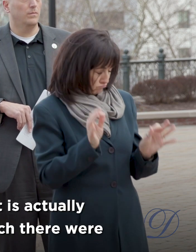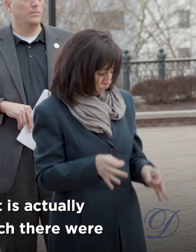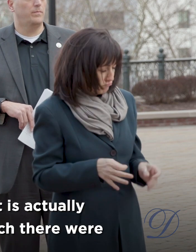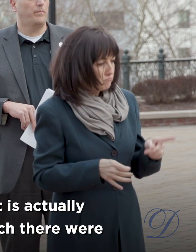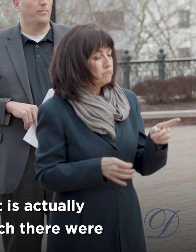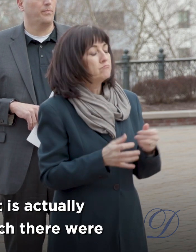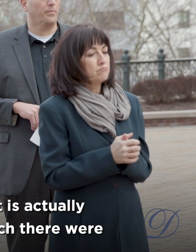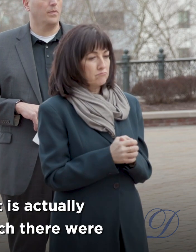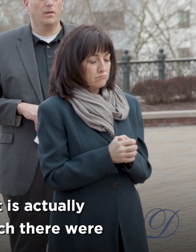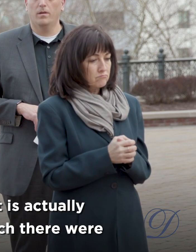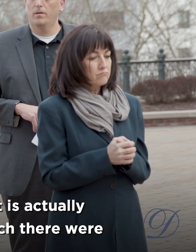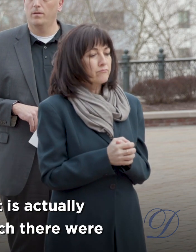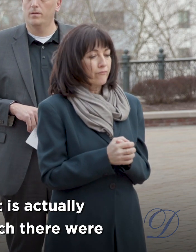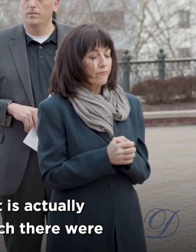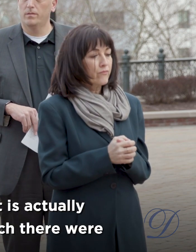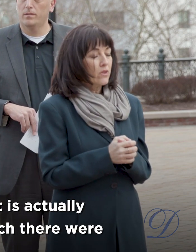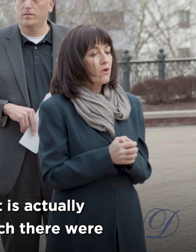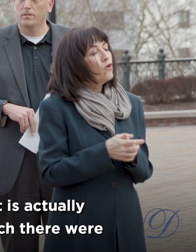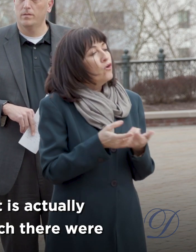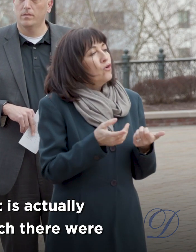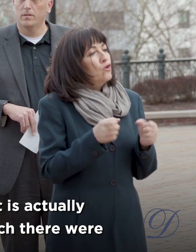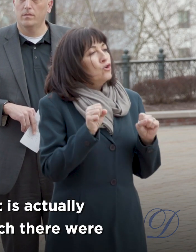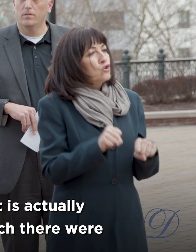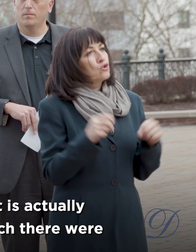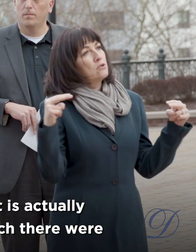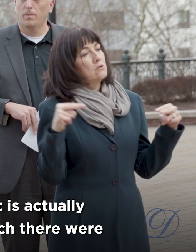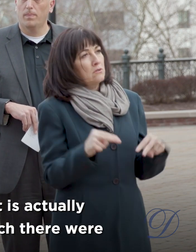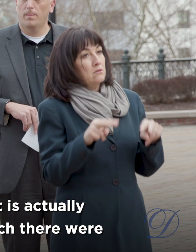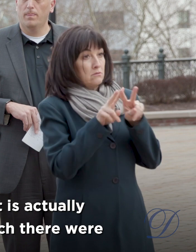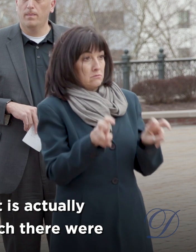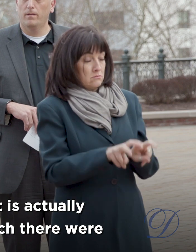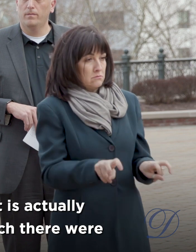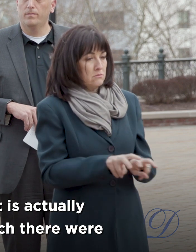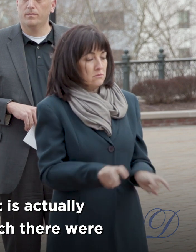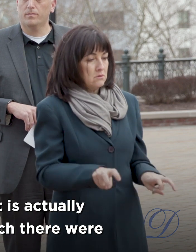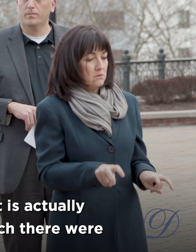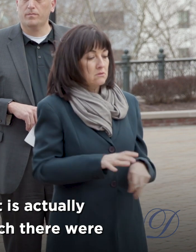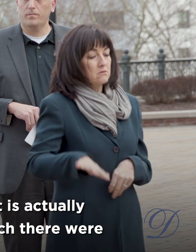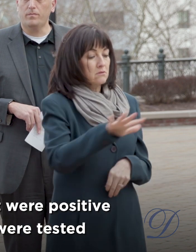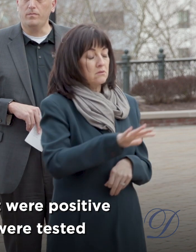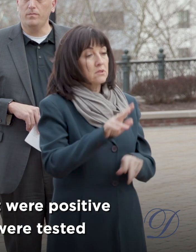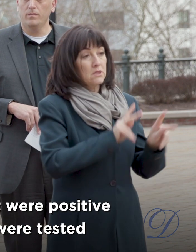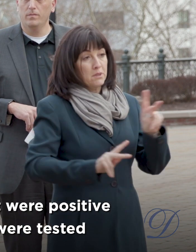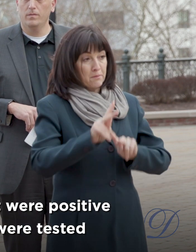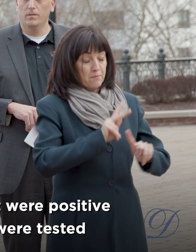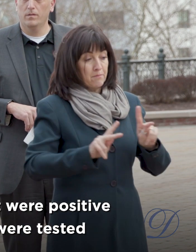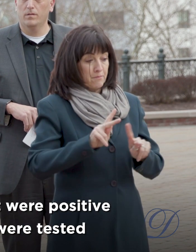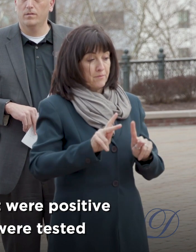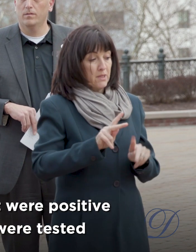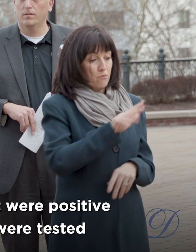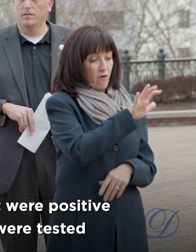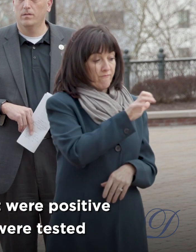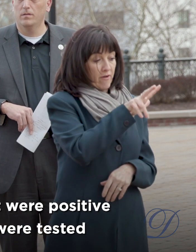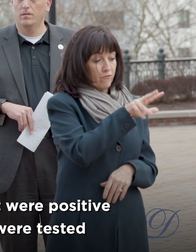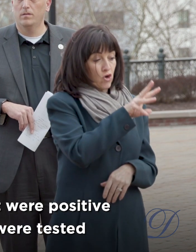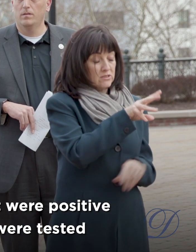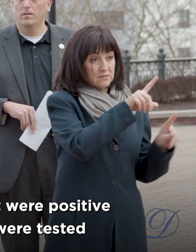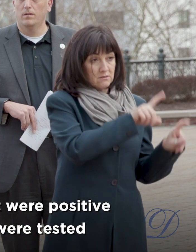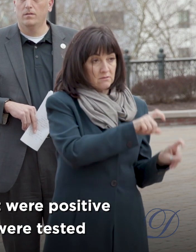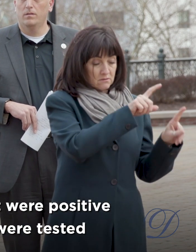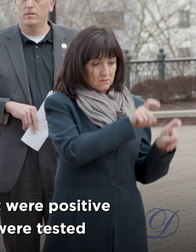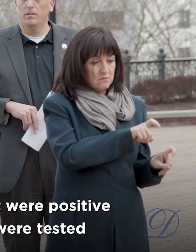So another way to look at that is actually among the people tested, of which there were 536